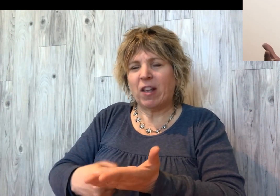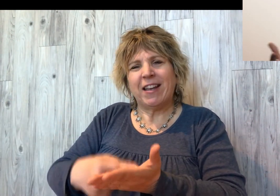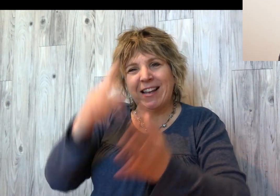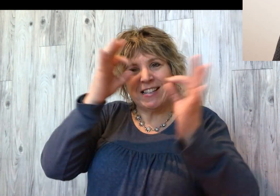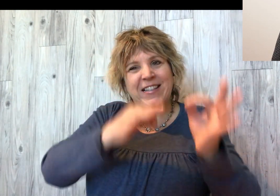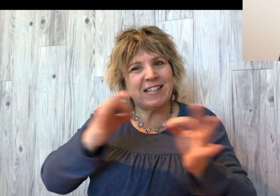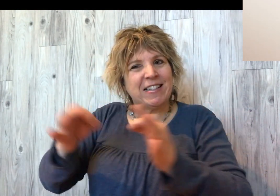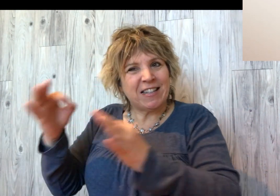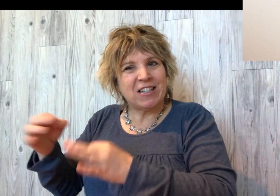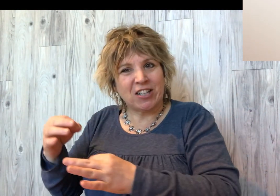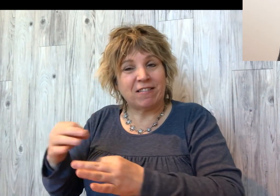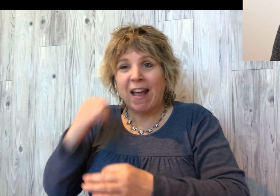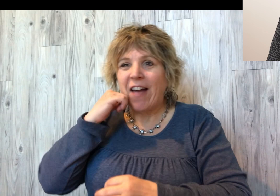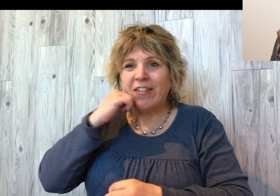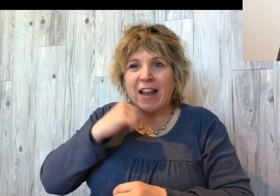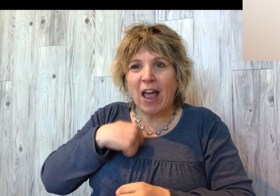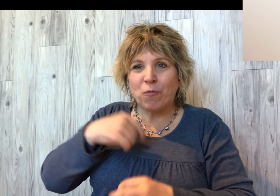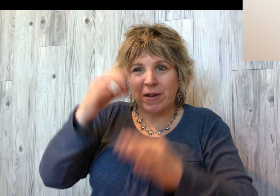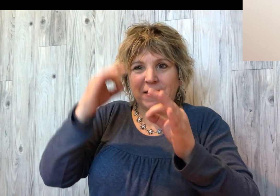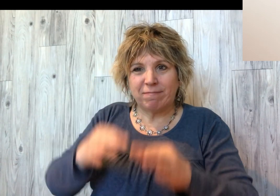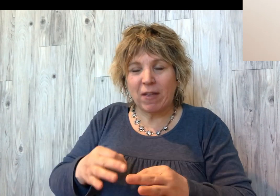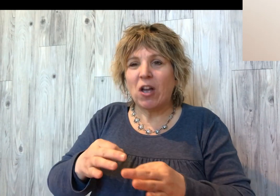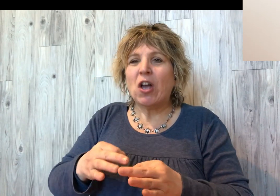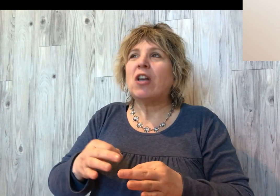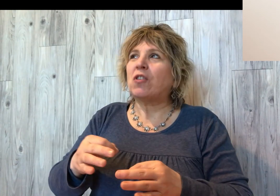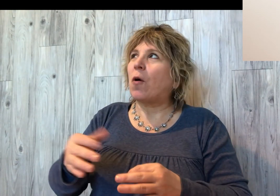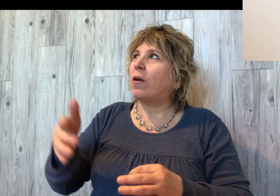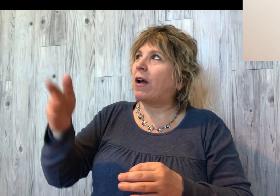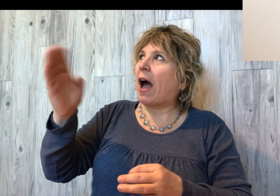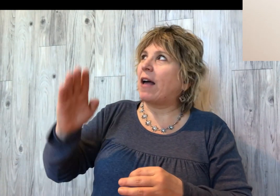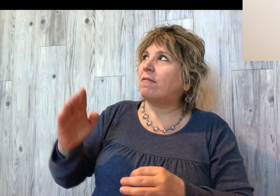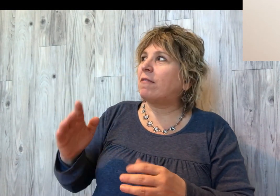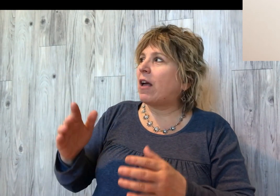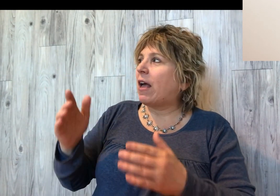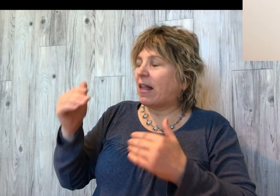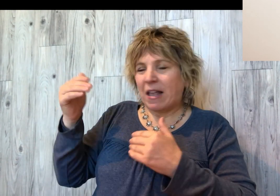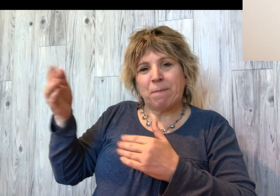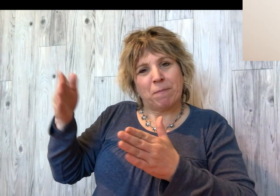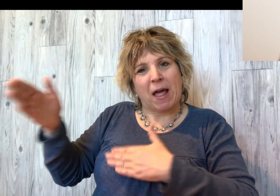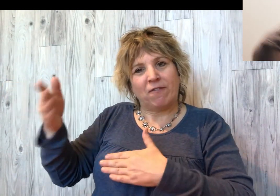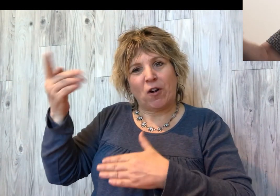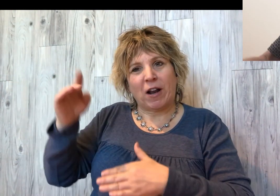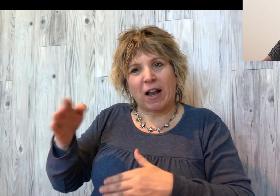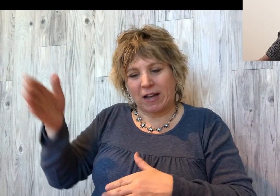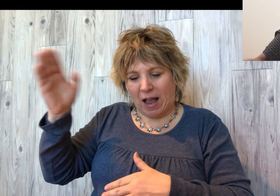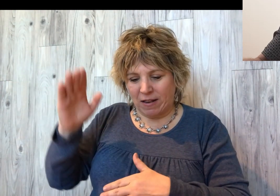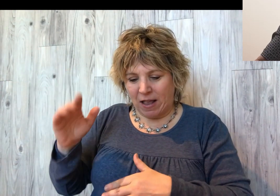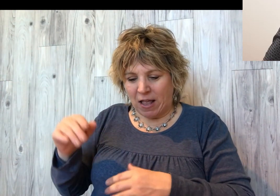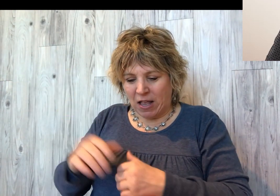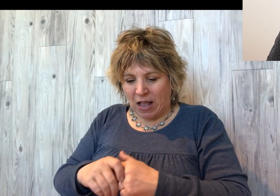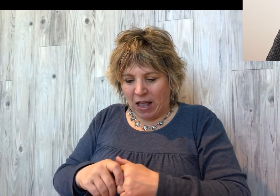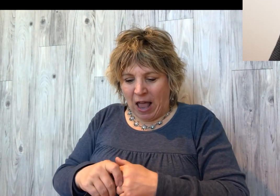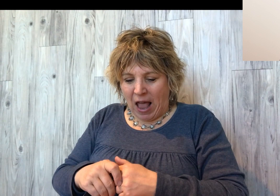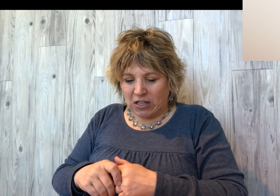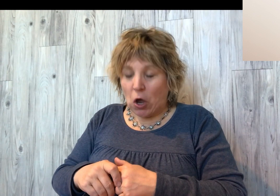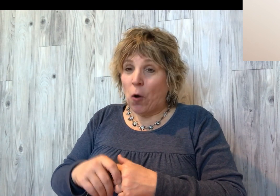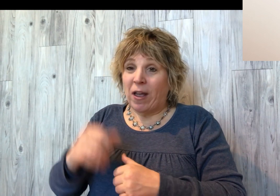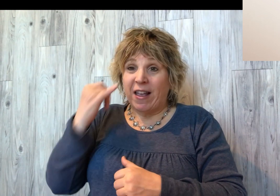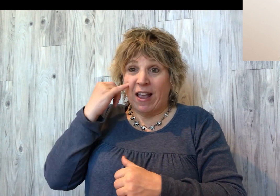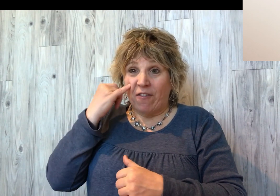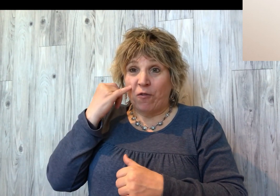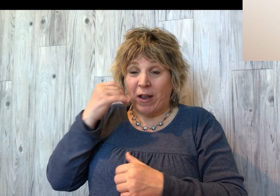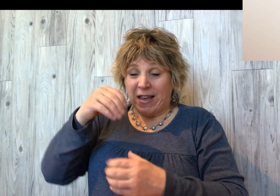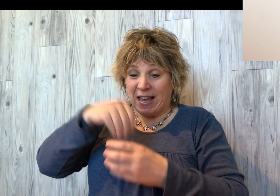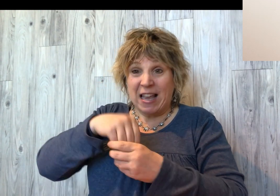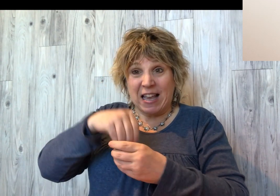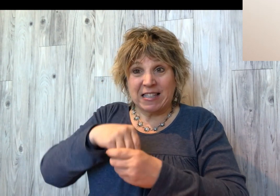choices. It's the choices that we make every day to go within the lines that God's drawn for us, or outside of those lines. And when we go inside